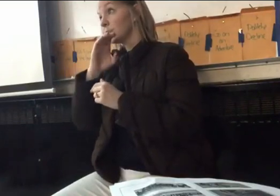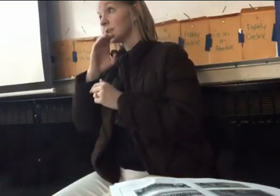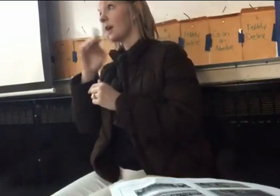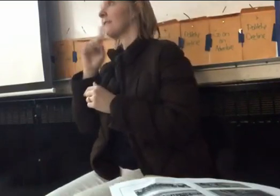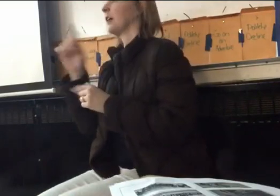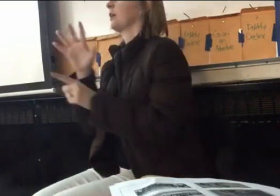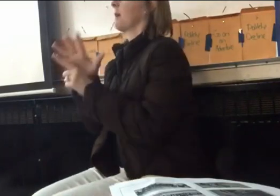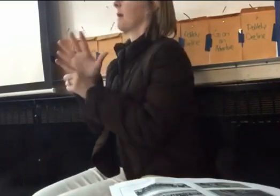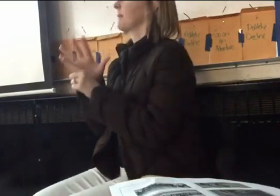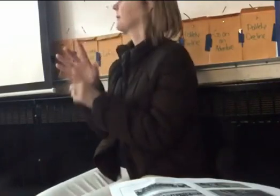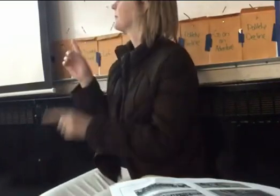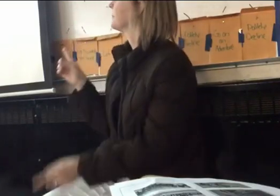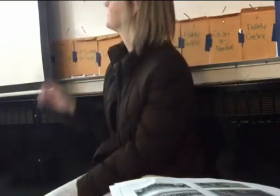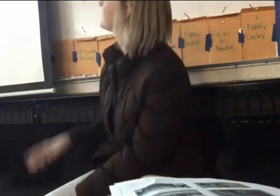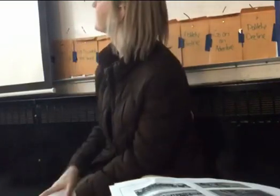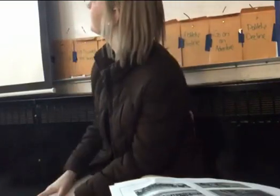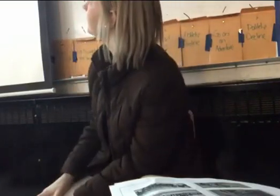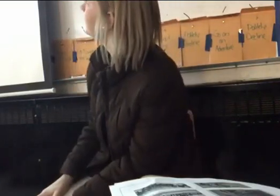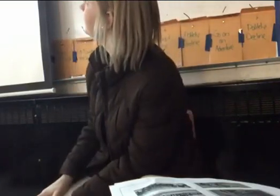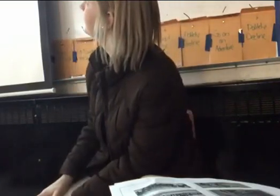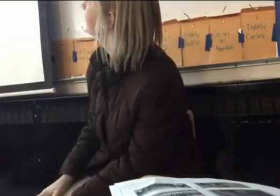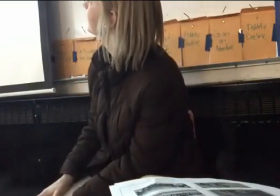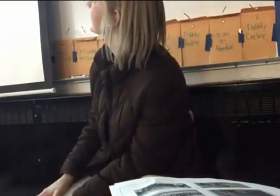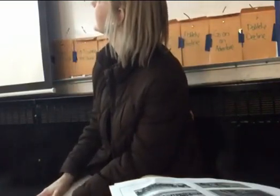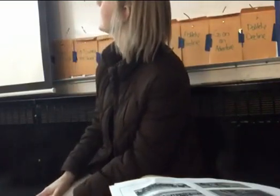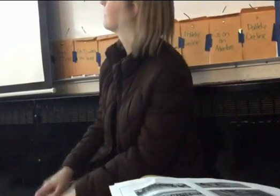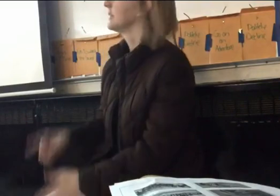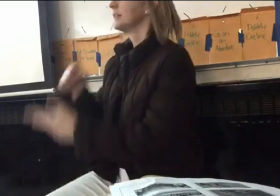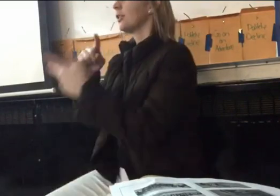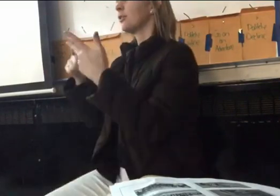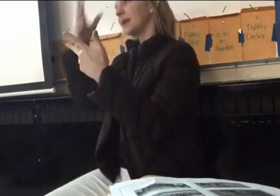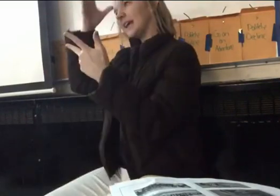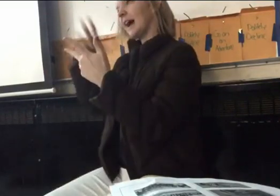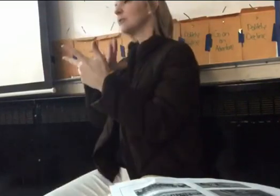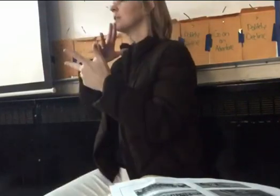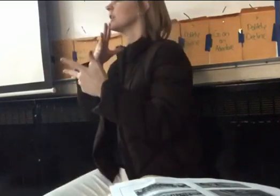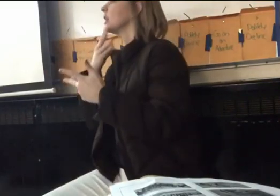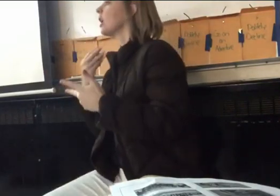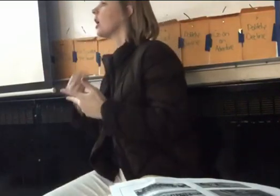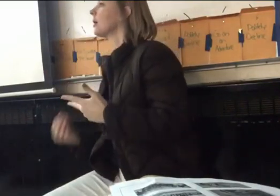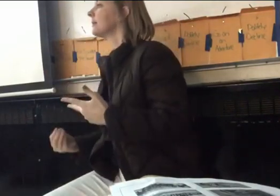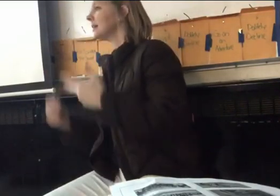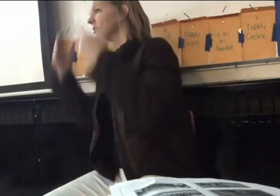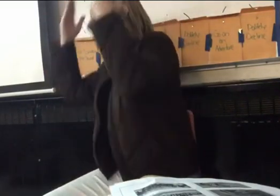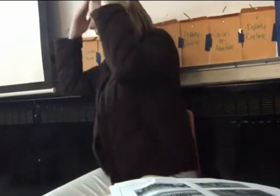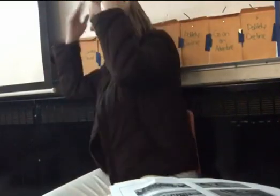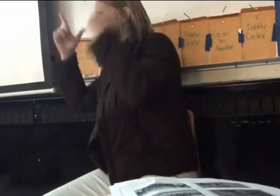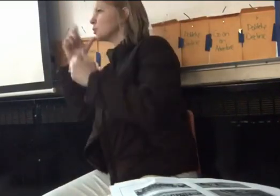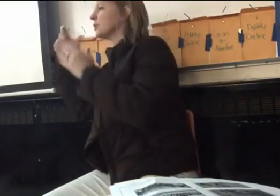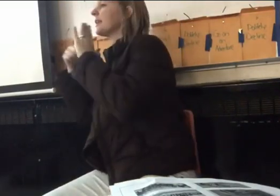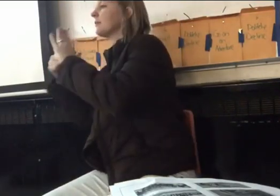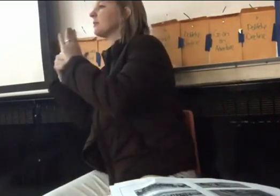way. You have these 3 guys with long beards and these hats. Who do you think they represent?